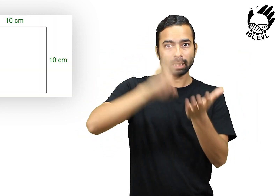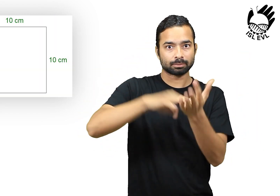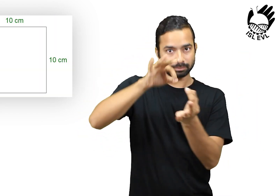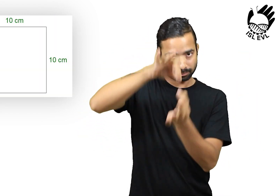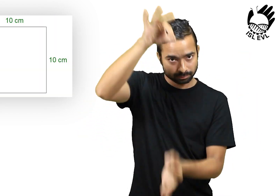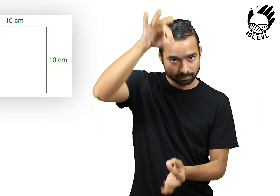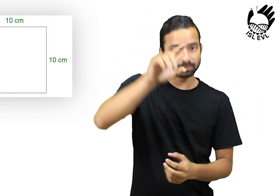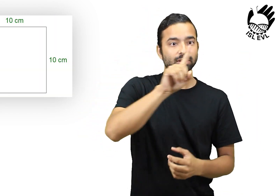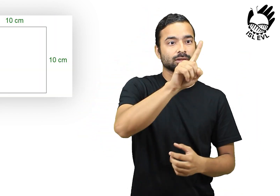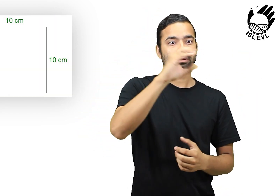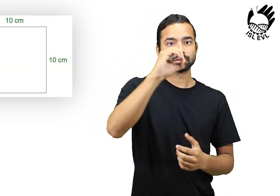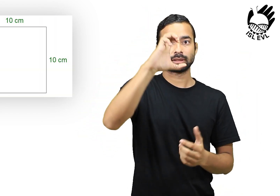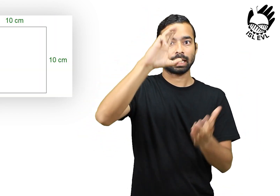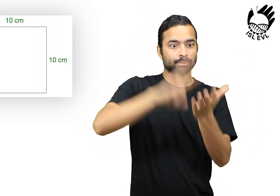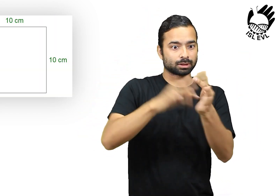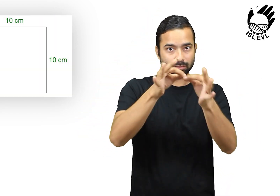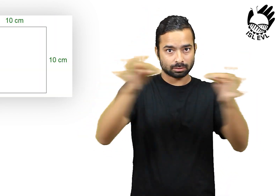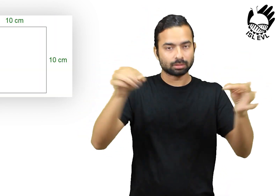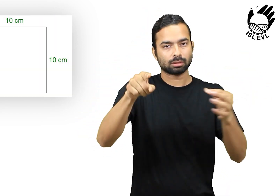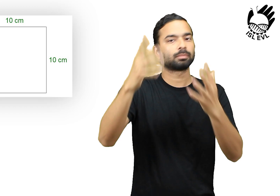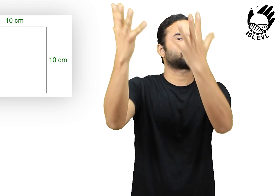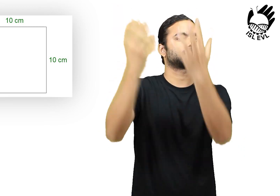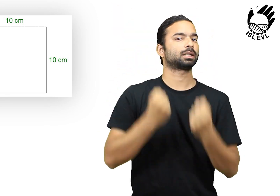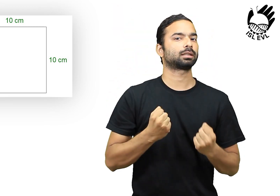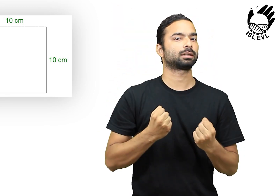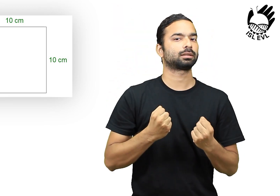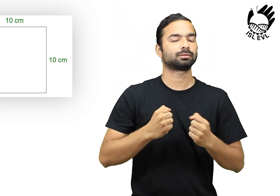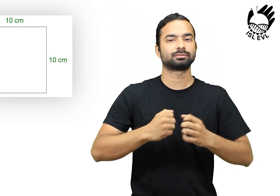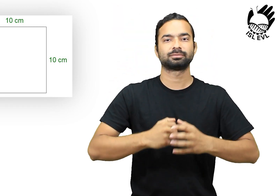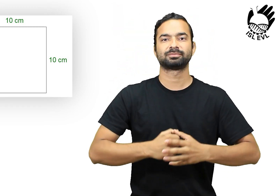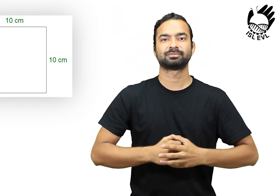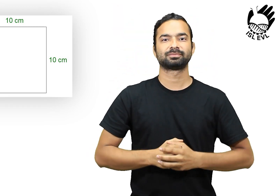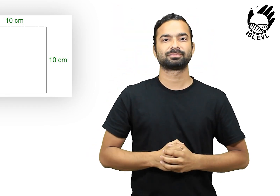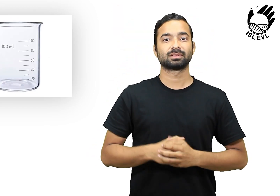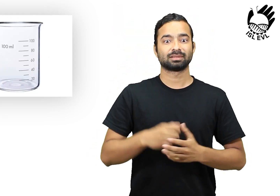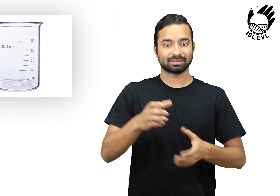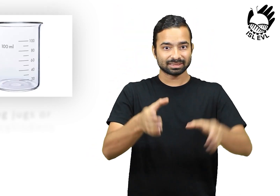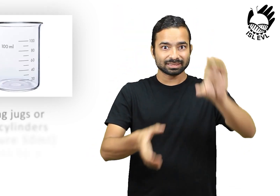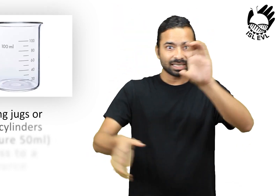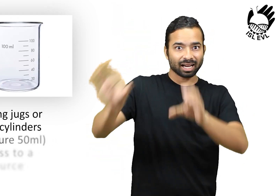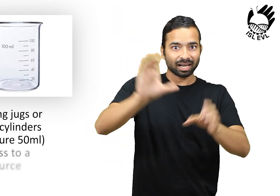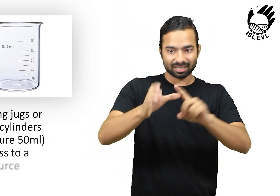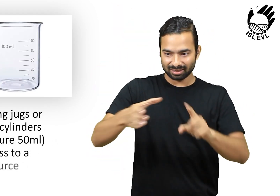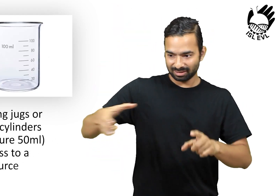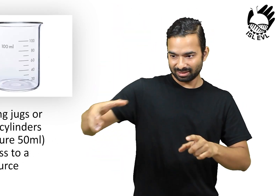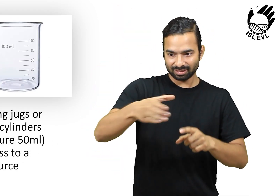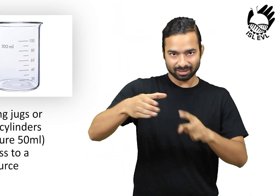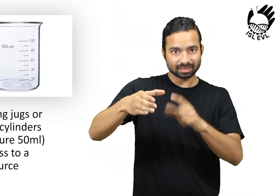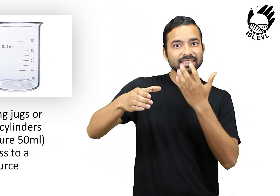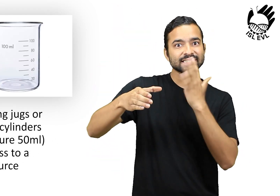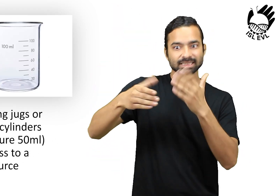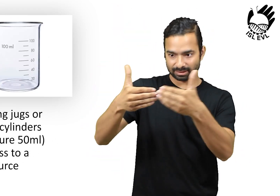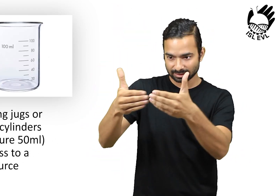sample, 1 10 cm by 10 cm square of a permeable absorbent